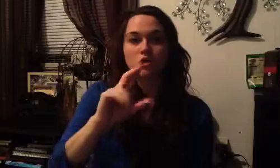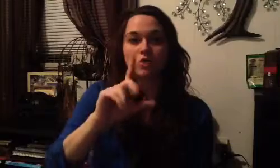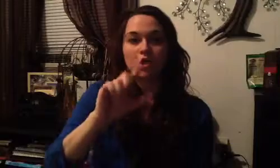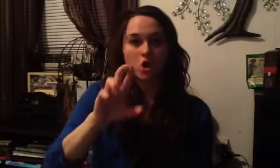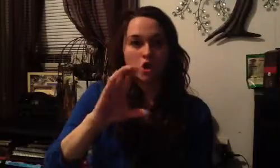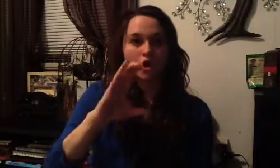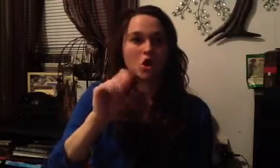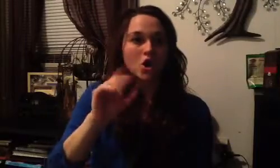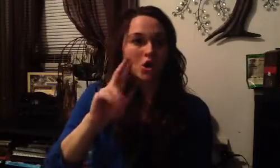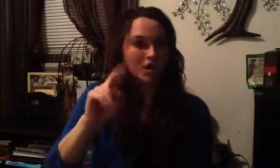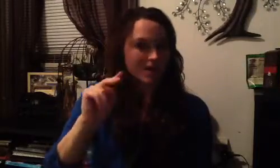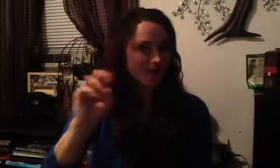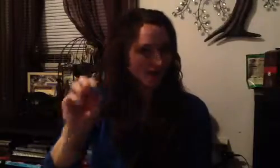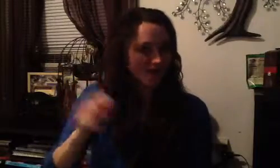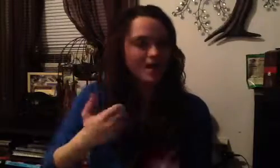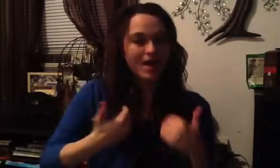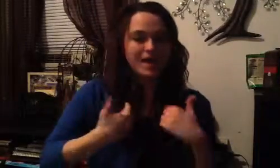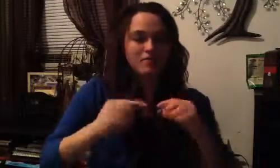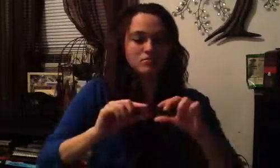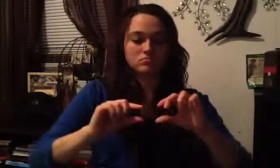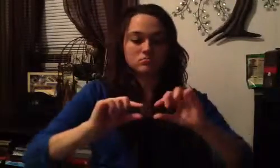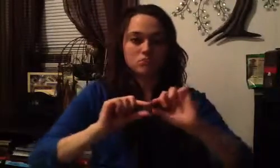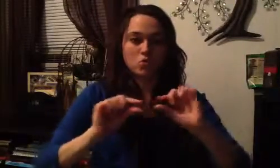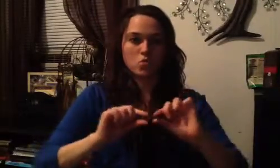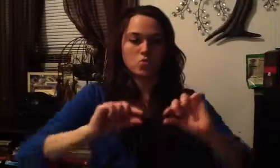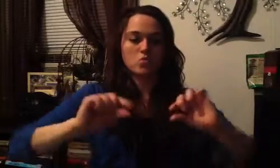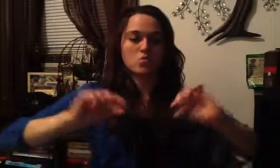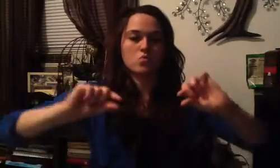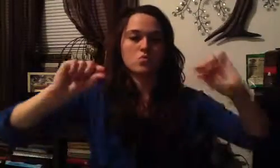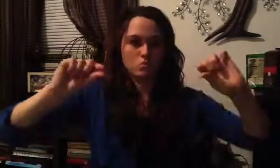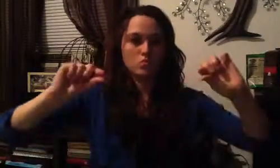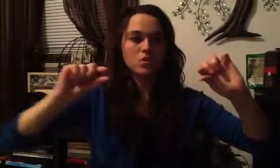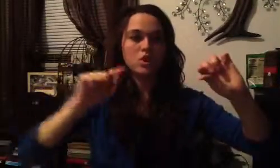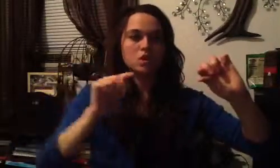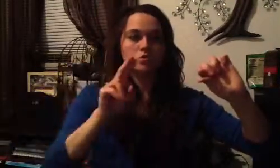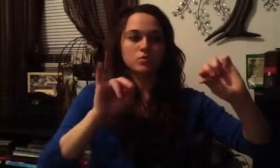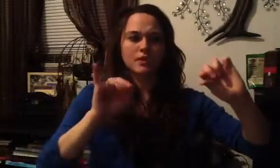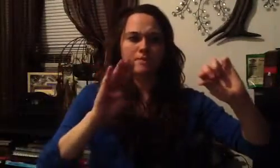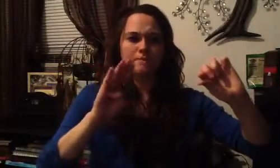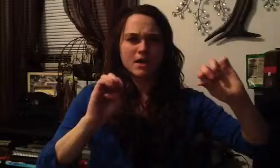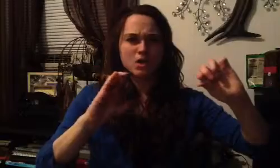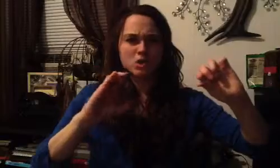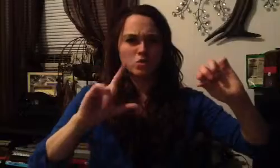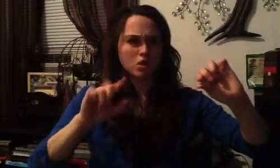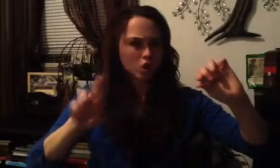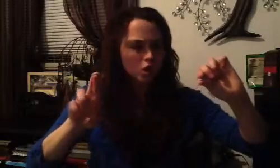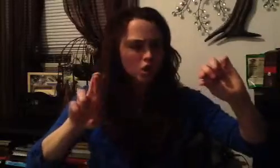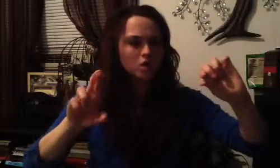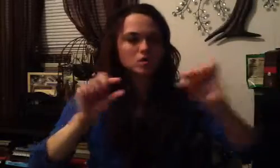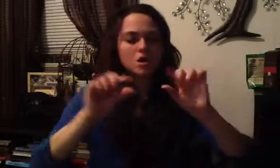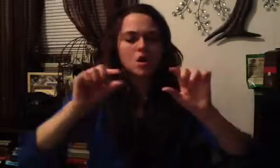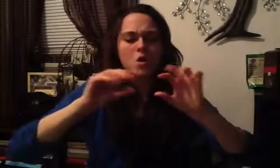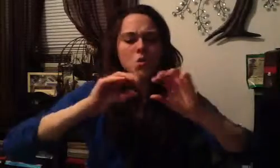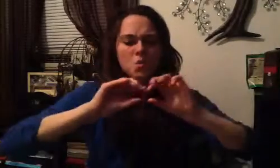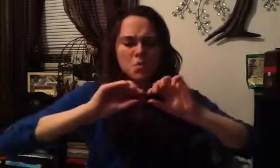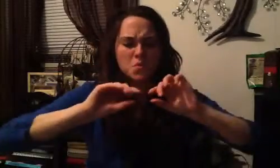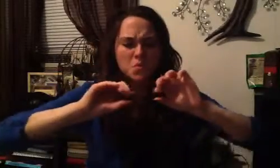the right and left ventricles, trabecular carnae. And off these trabecular carnae, there are these